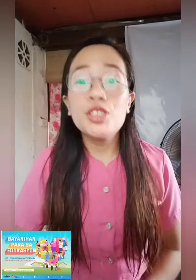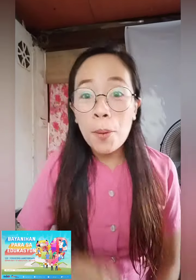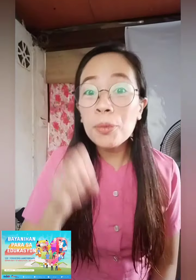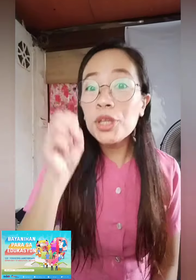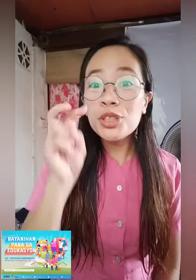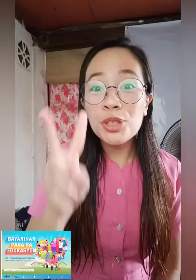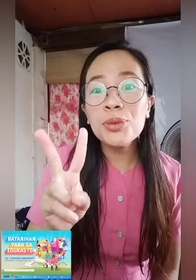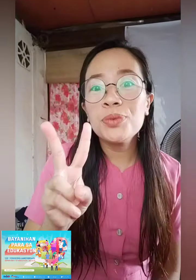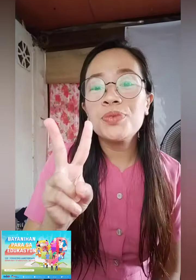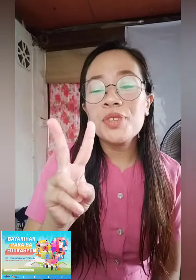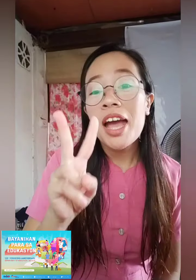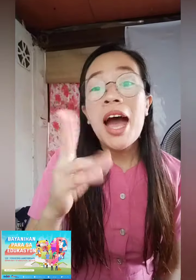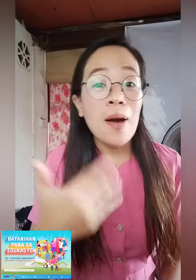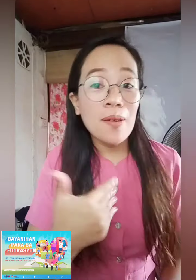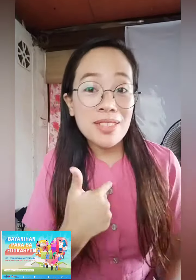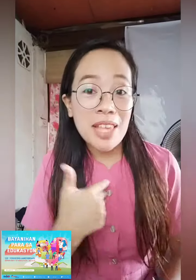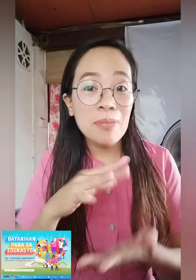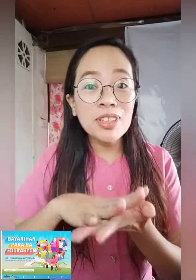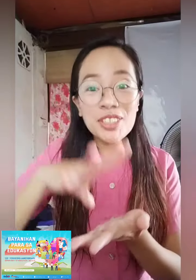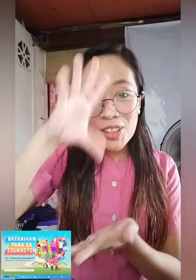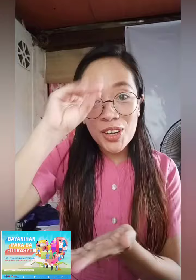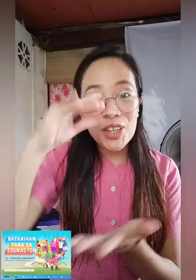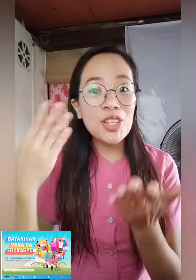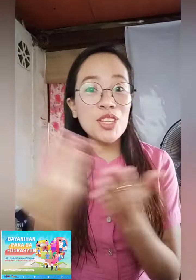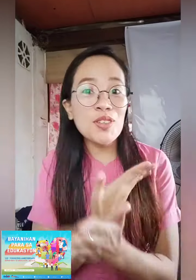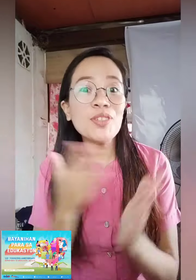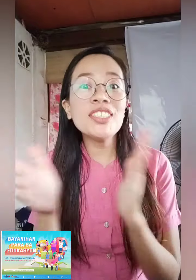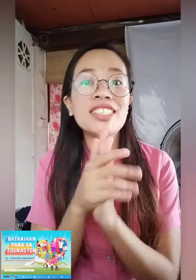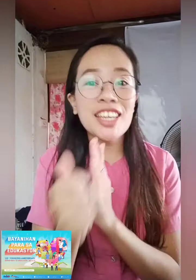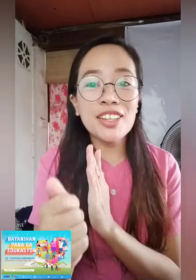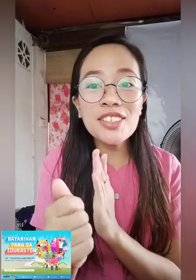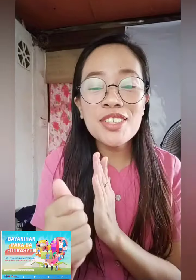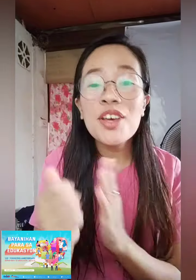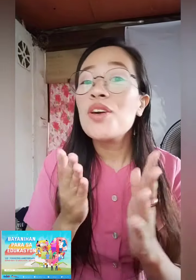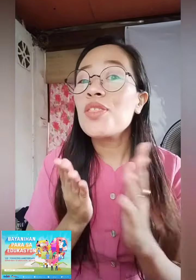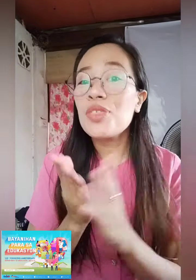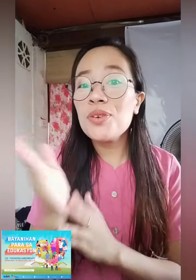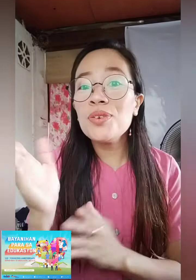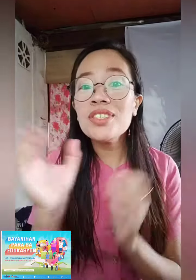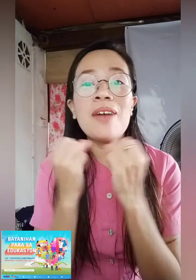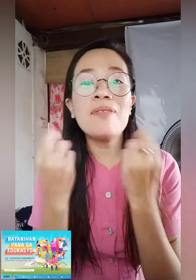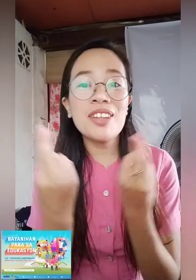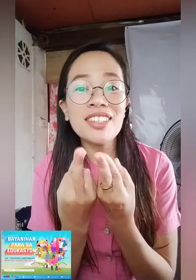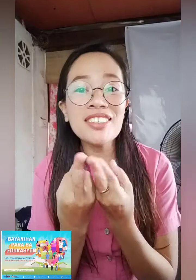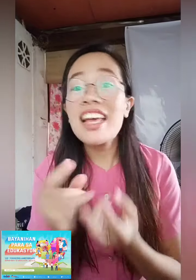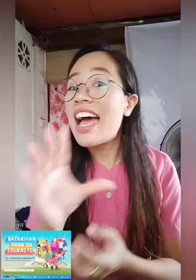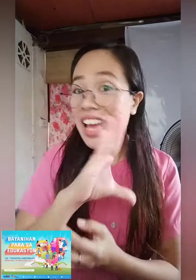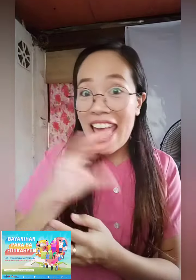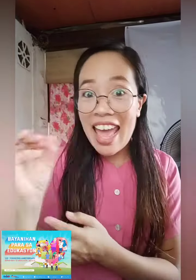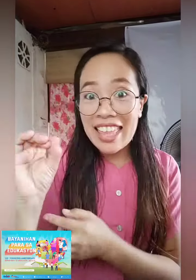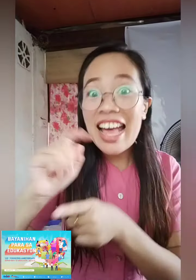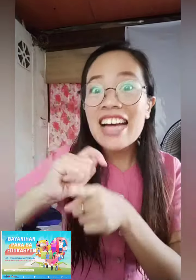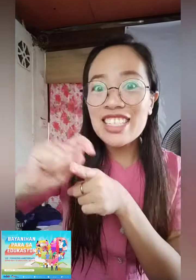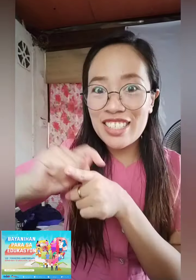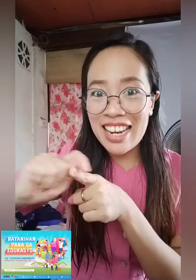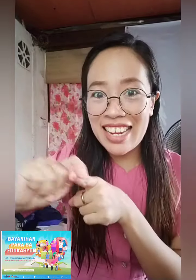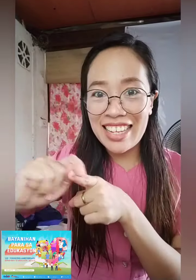Number two, I was able to learn new skills through seminars and trainings.